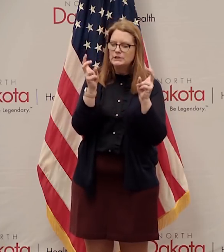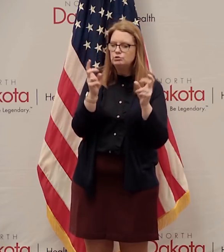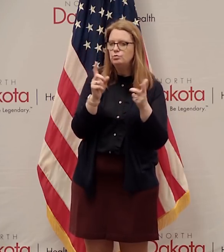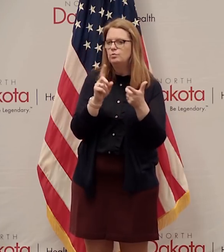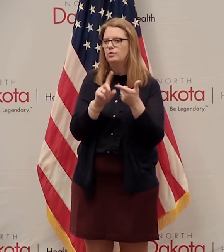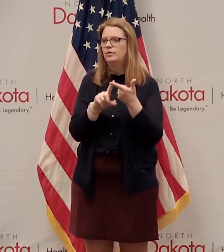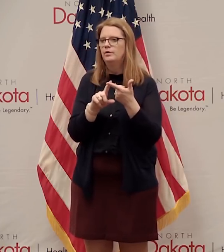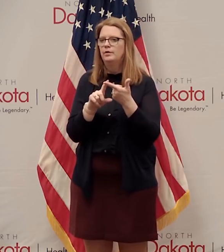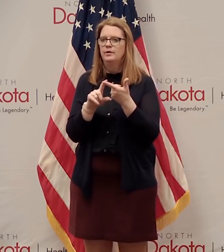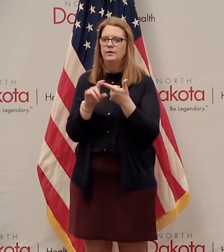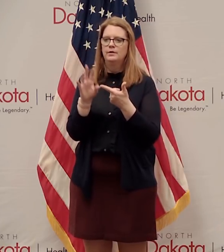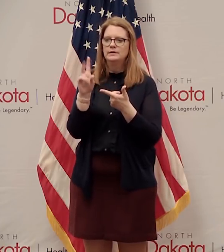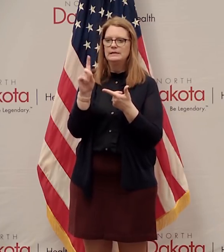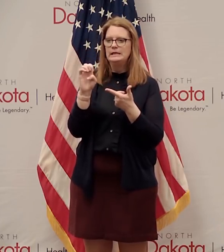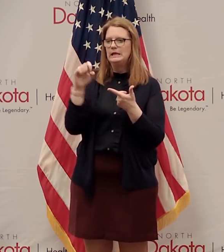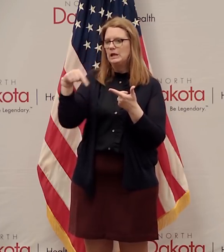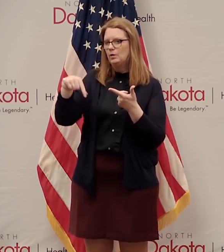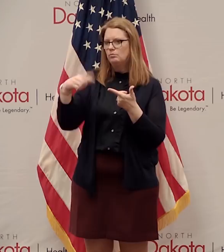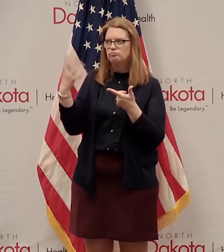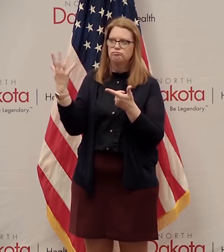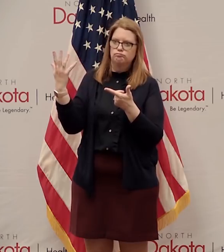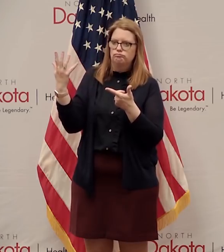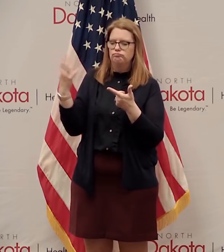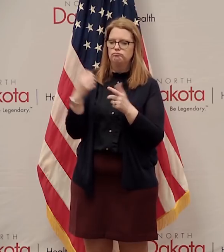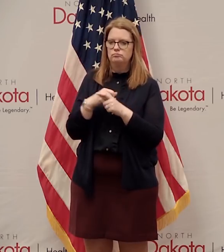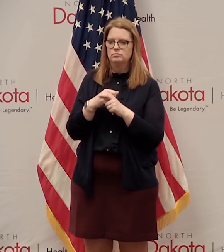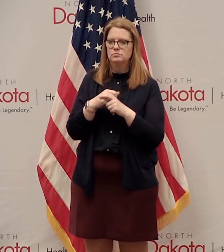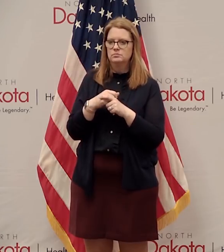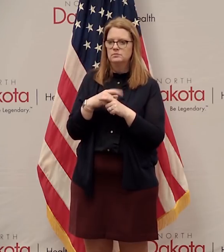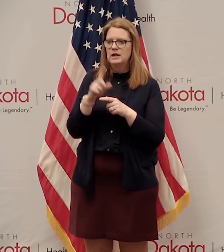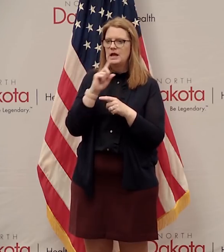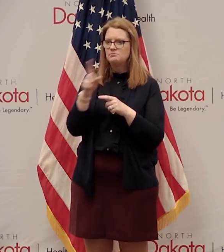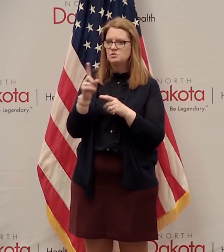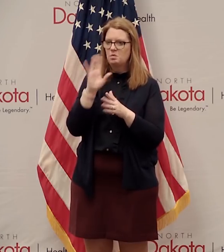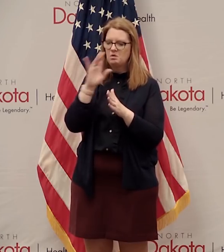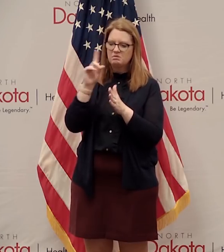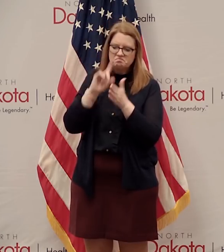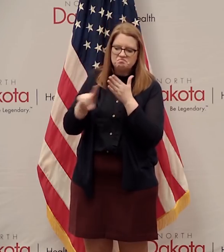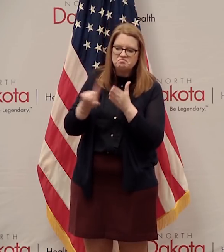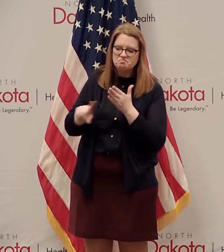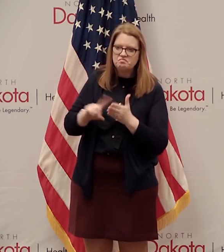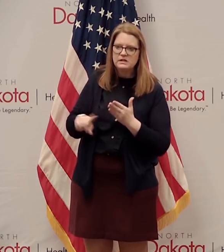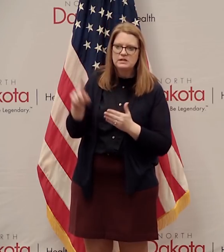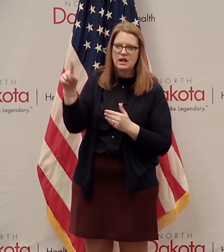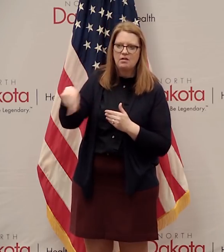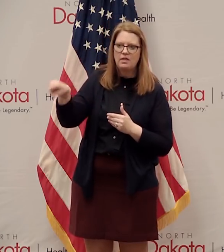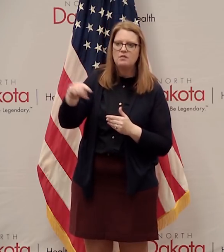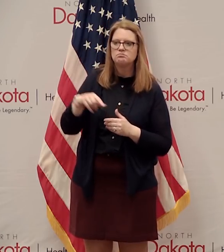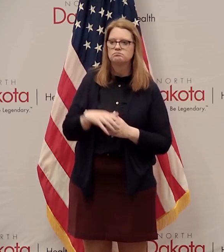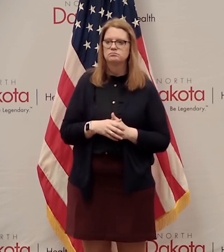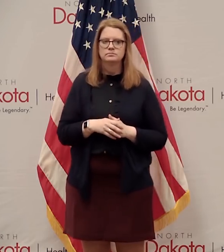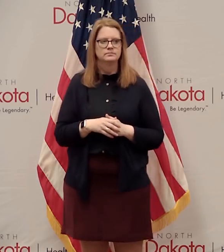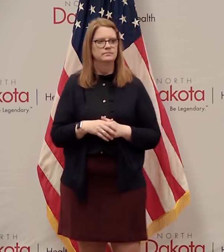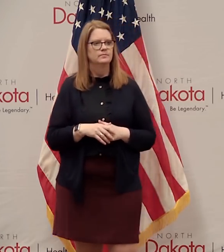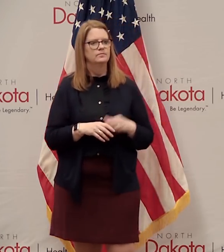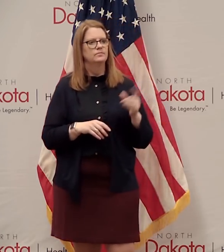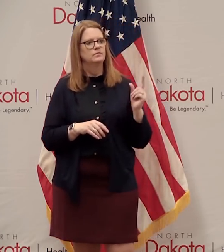it's a DEQ issue, but I'm sure we'll hear about it, and I'm sure we'll dig in hard on those.